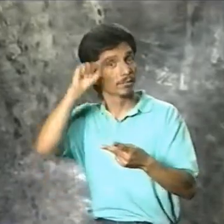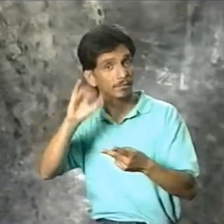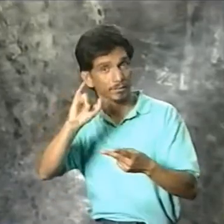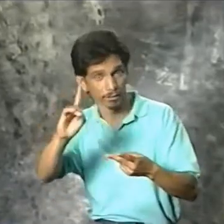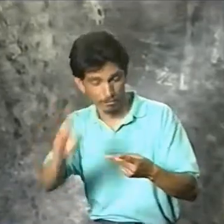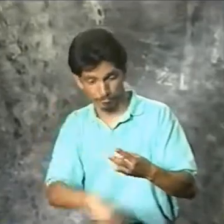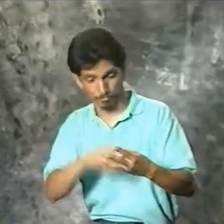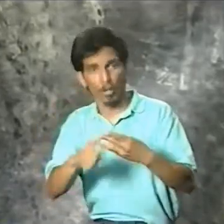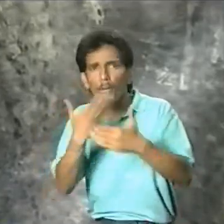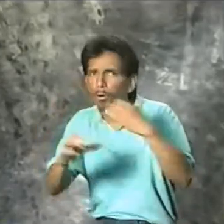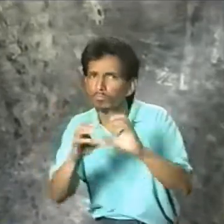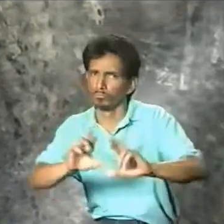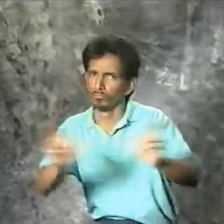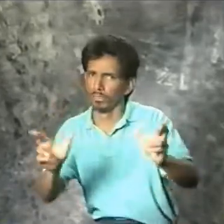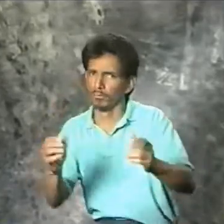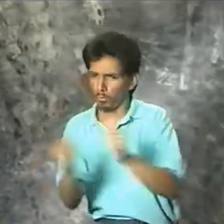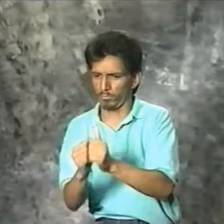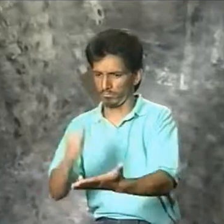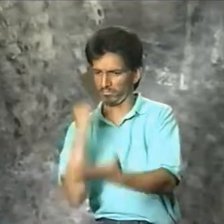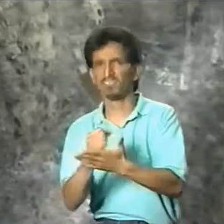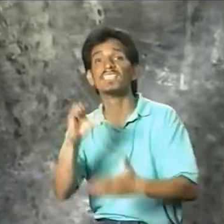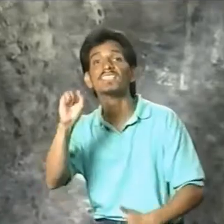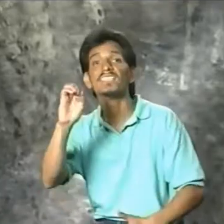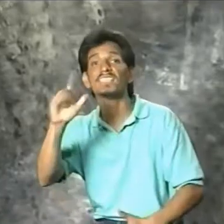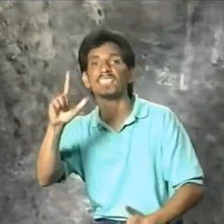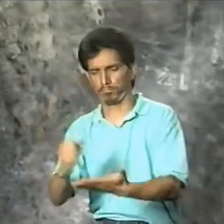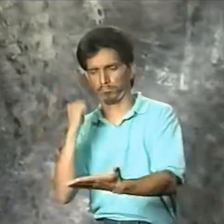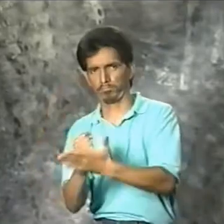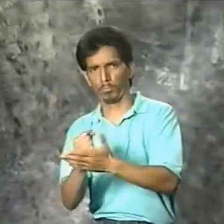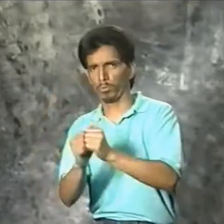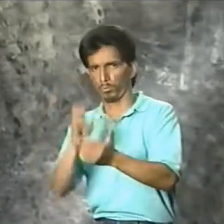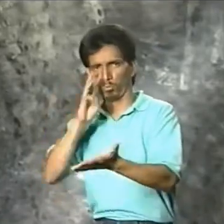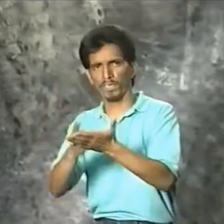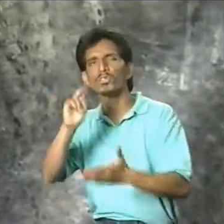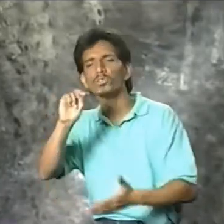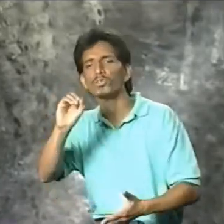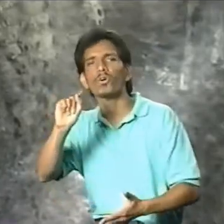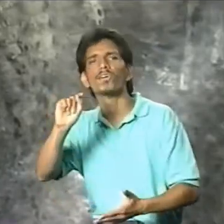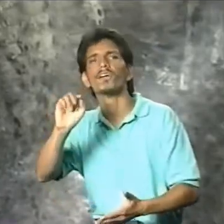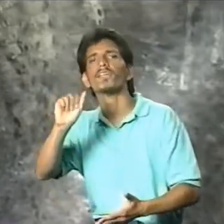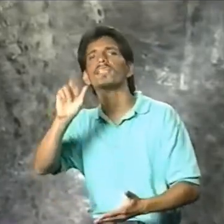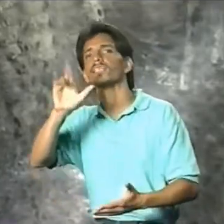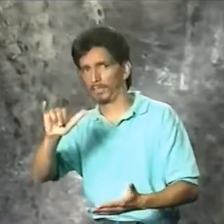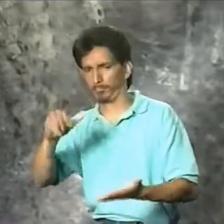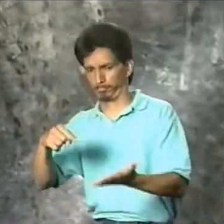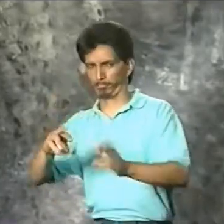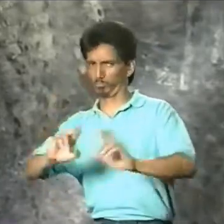my driver's license, I had my Gallaudet University ID, and I had that special certificate that said a seal on it that